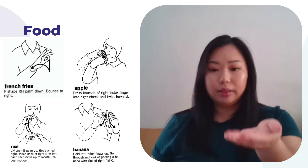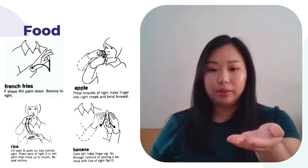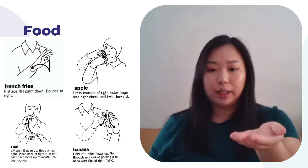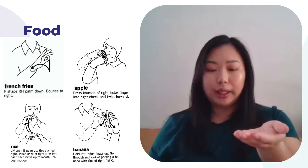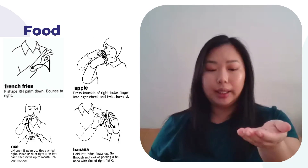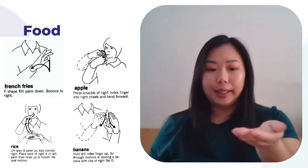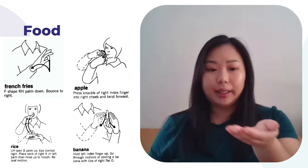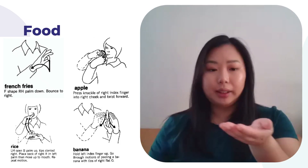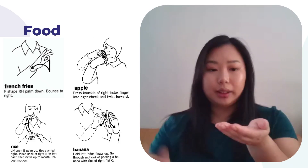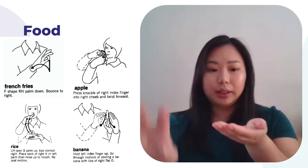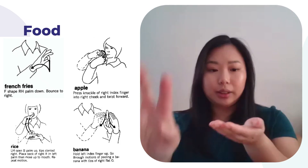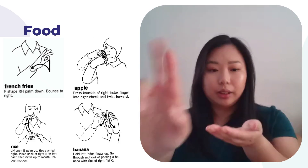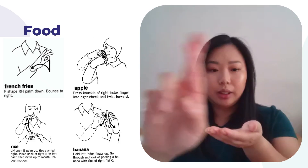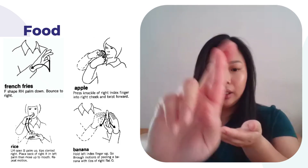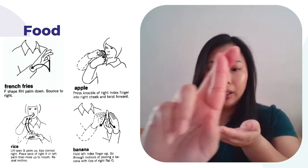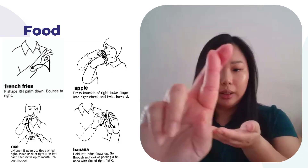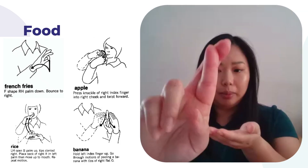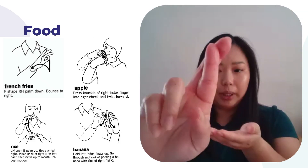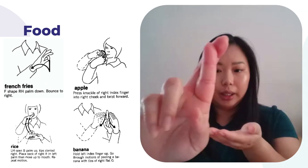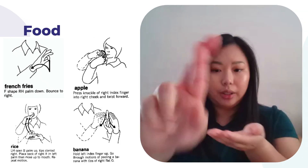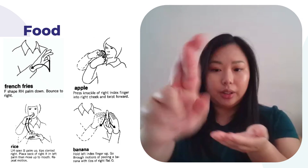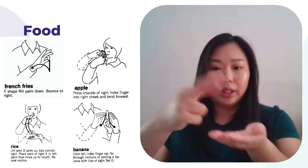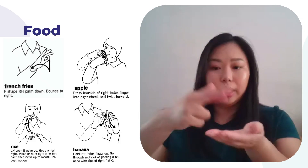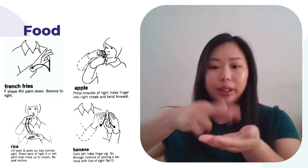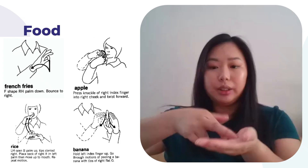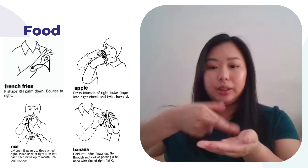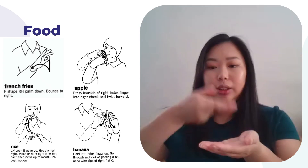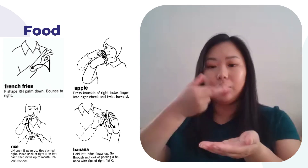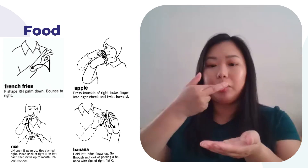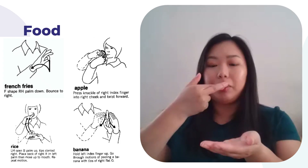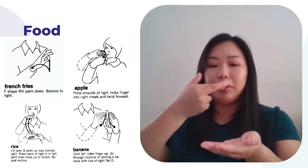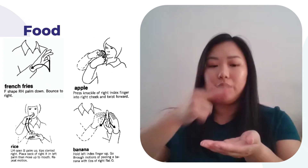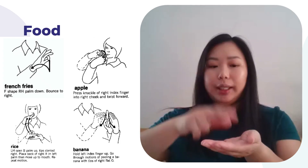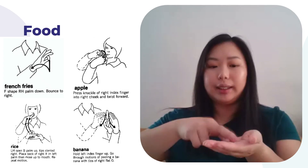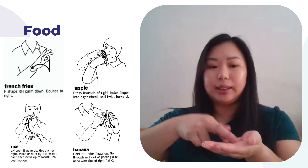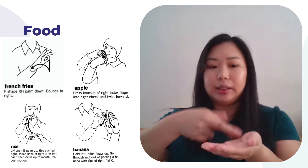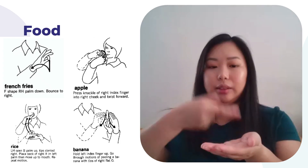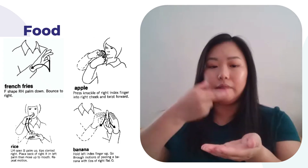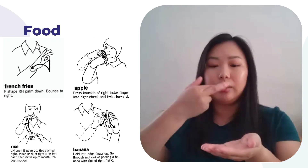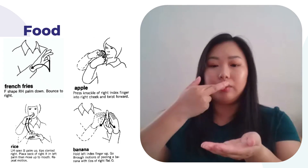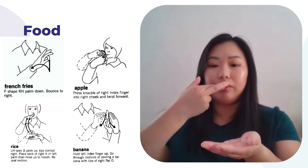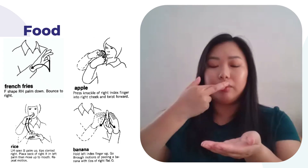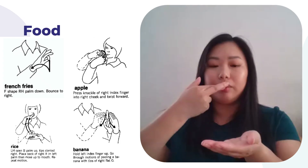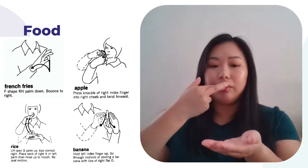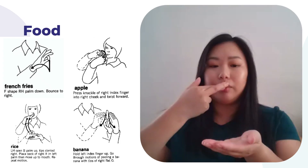Rice, flat hand, make an R and scoop up. Rice.